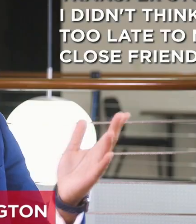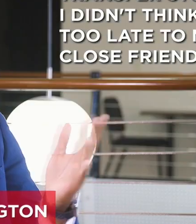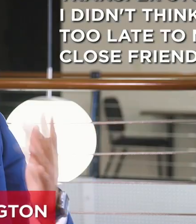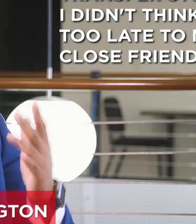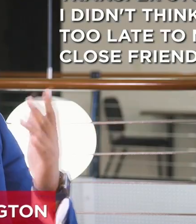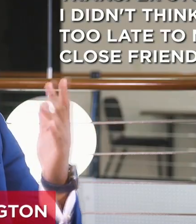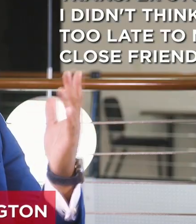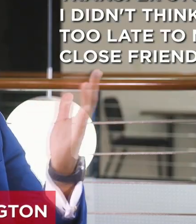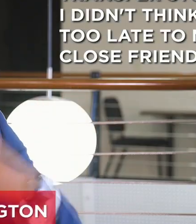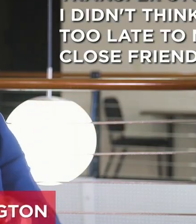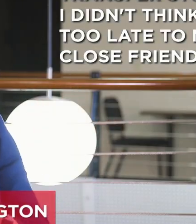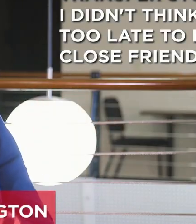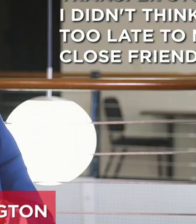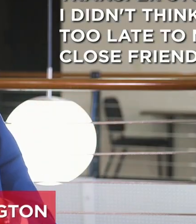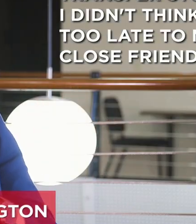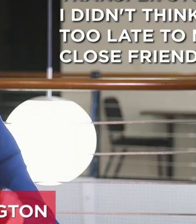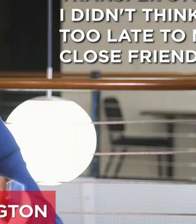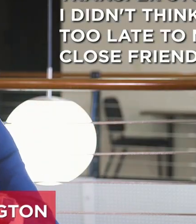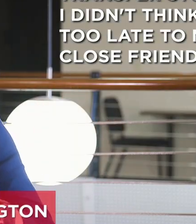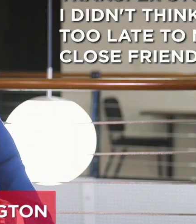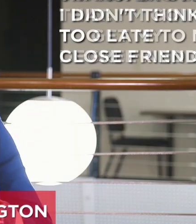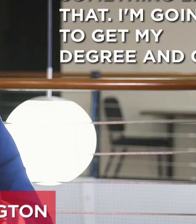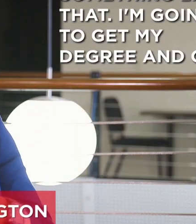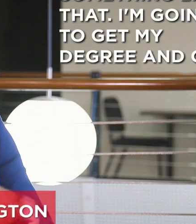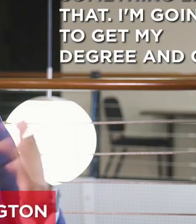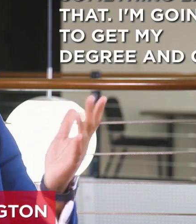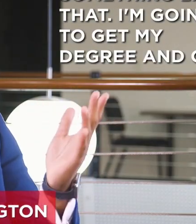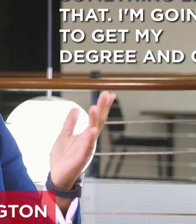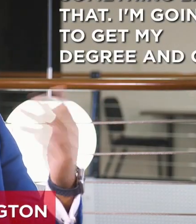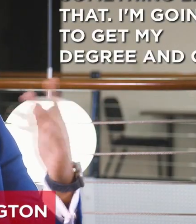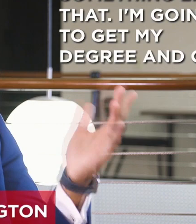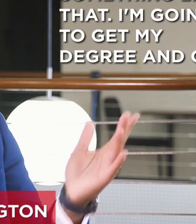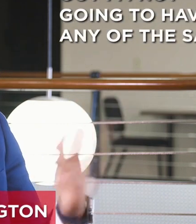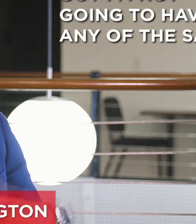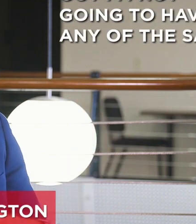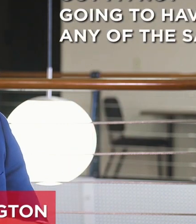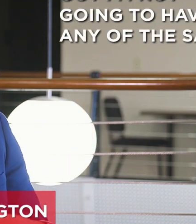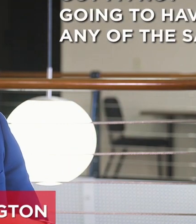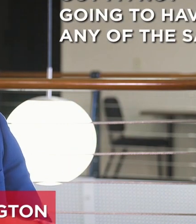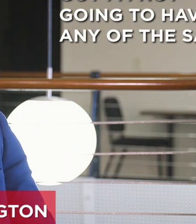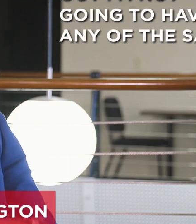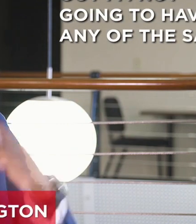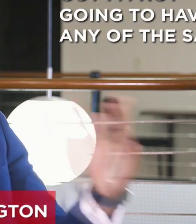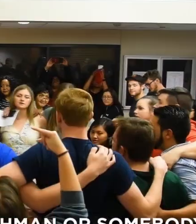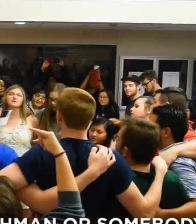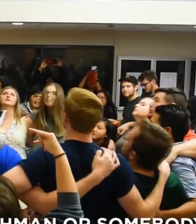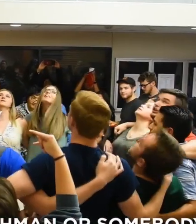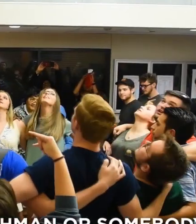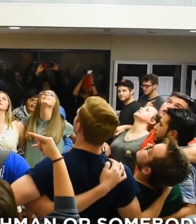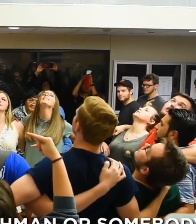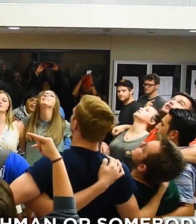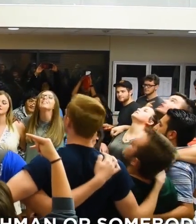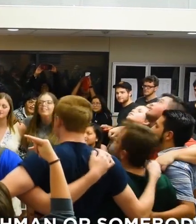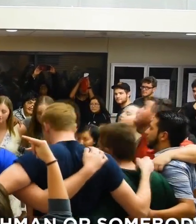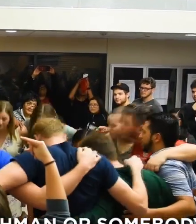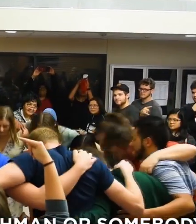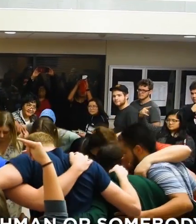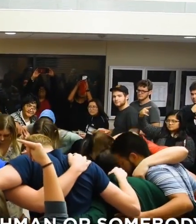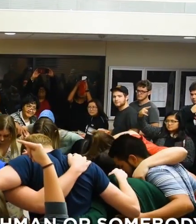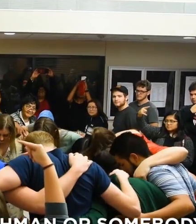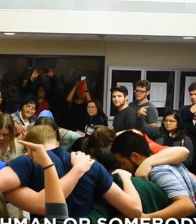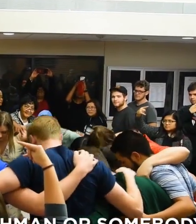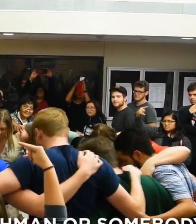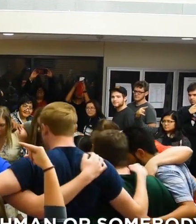transfer student, I didn't think I'm too late to make close friends or something like that. I'm going to get my degree and get out. I'm not going to have any of the same experiences as